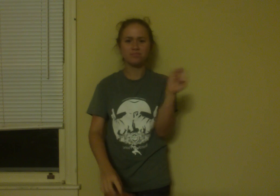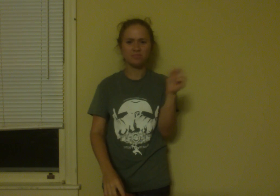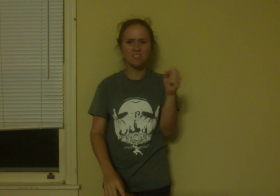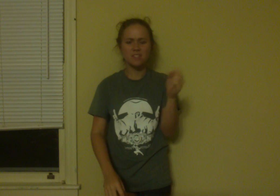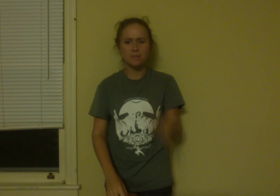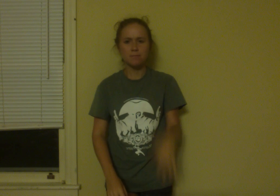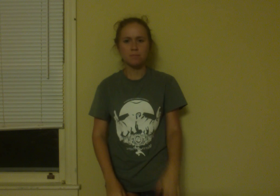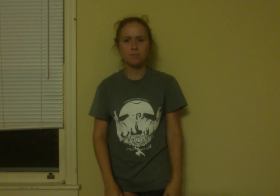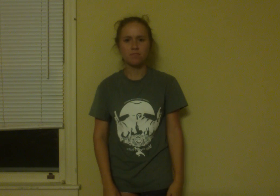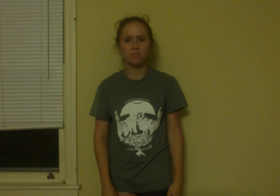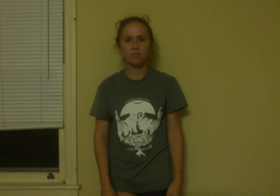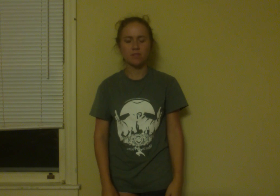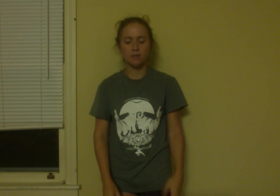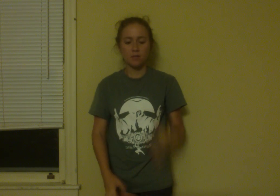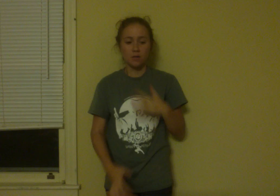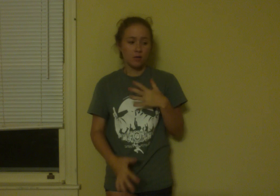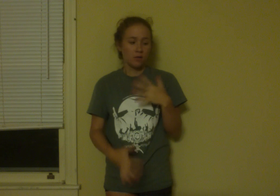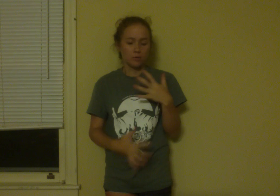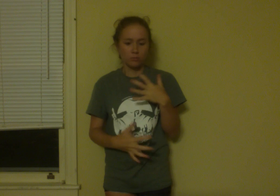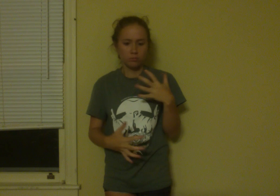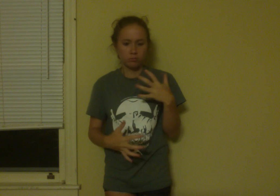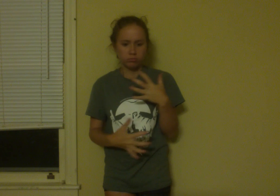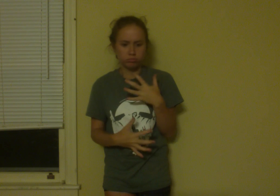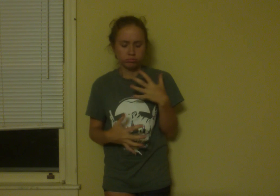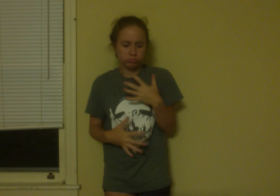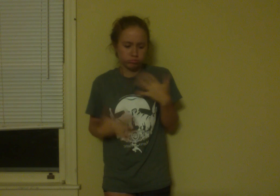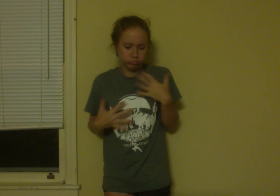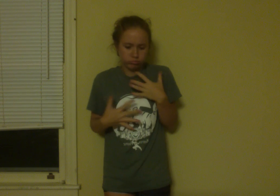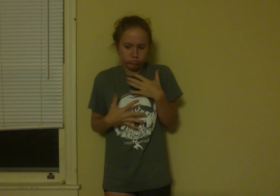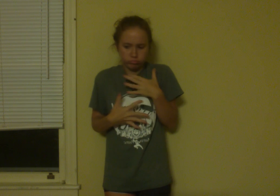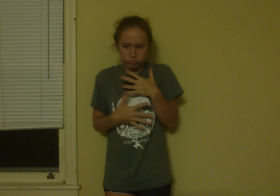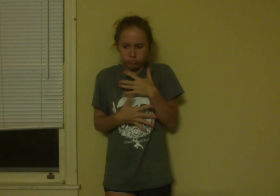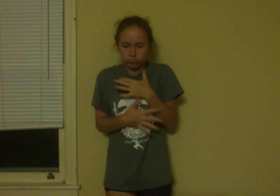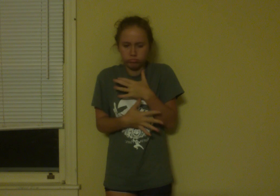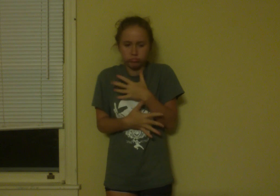And that's when all the nerves and like anxiety creeps in on a project.